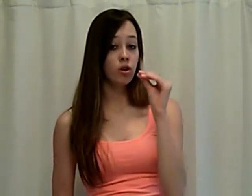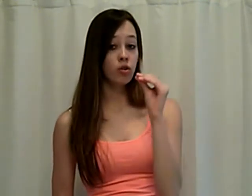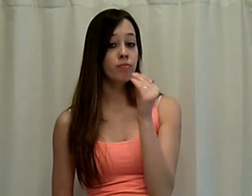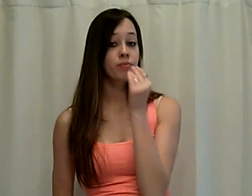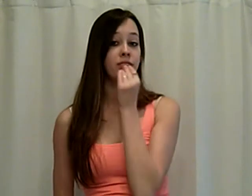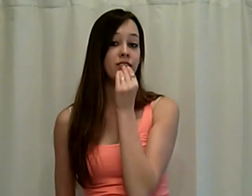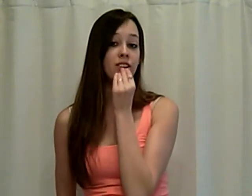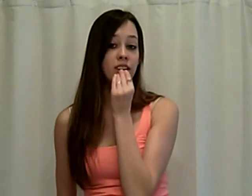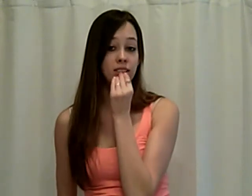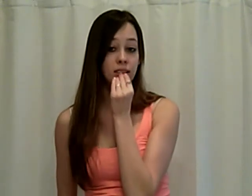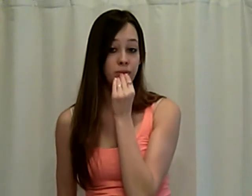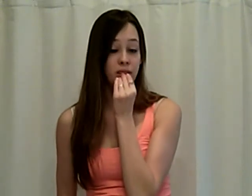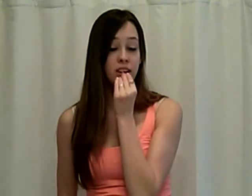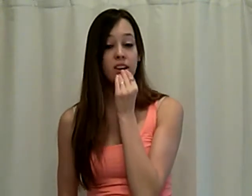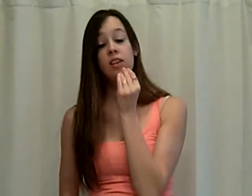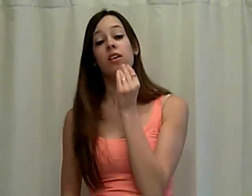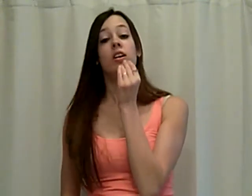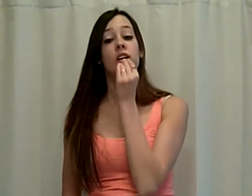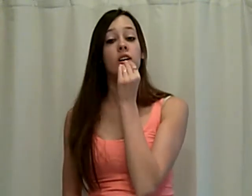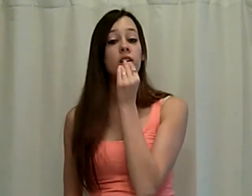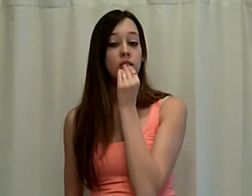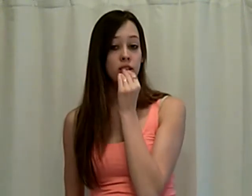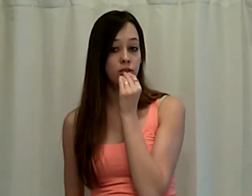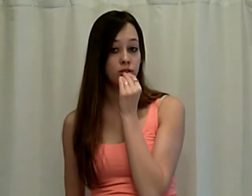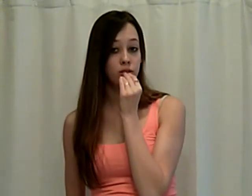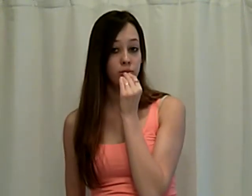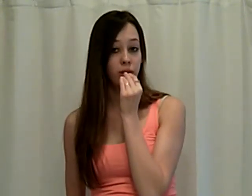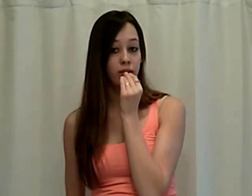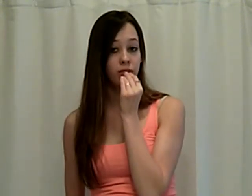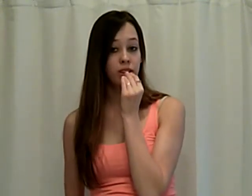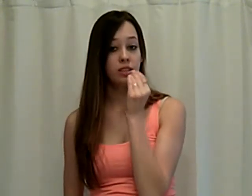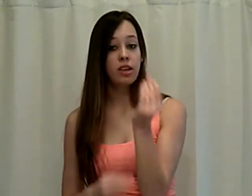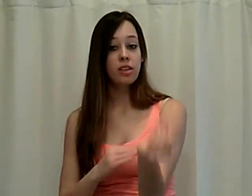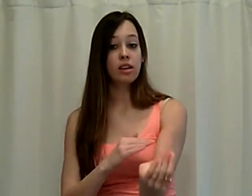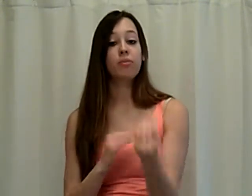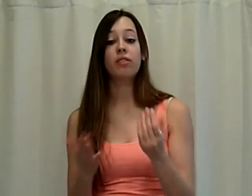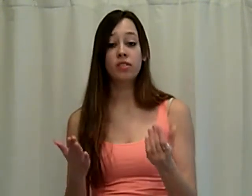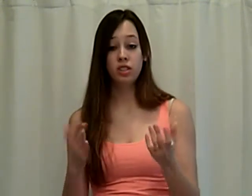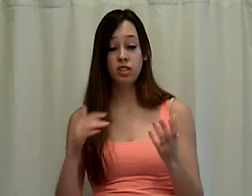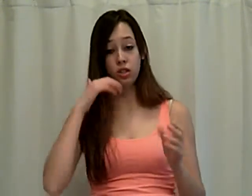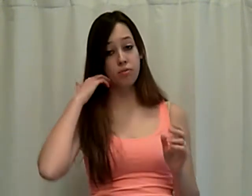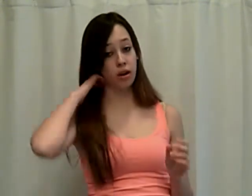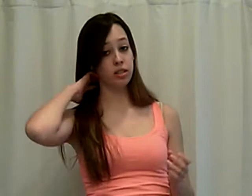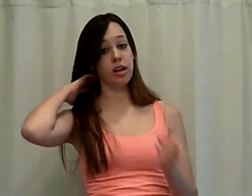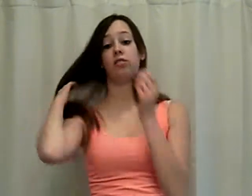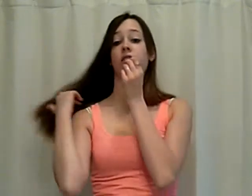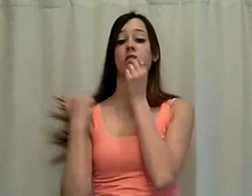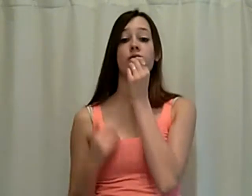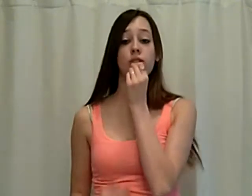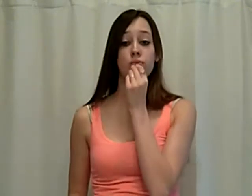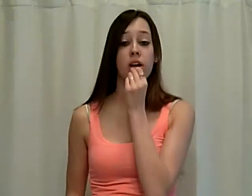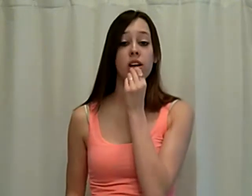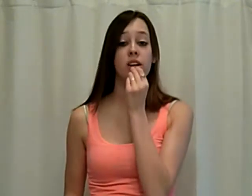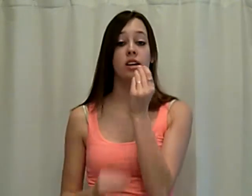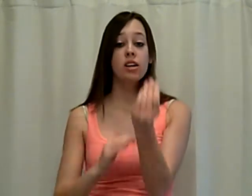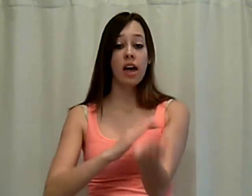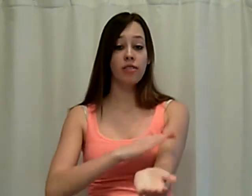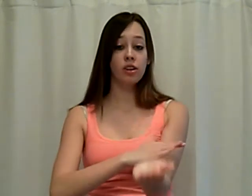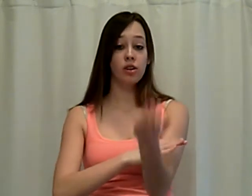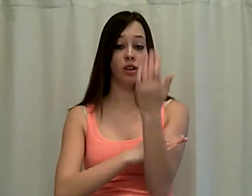O, like you're eating something. So breakfast, and then breakfast is a two-part sign. So that's the first part, and then you're going to go like